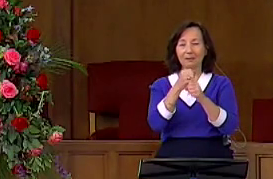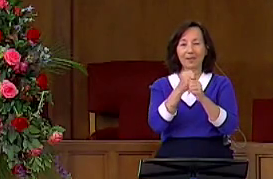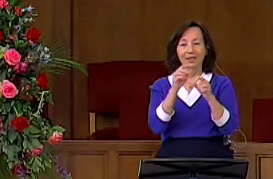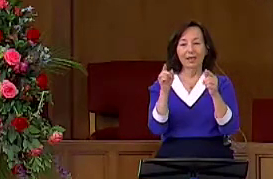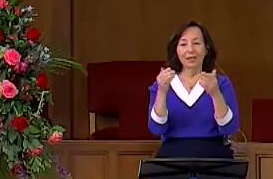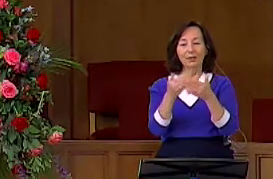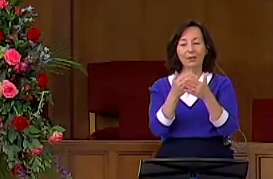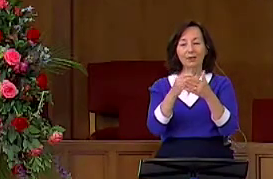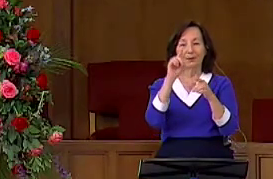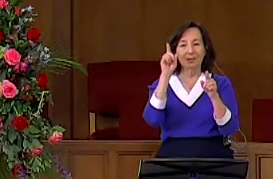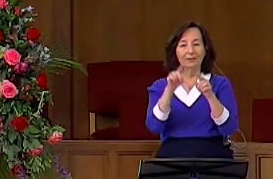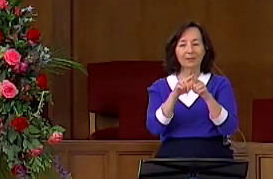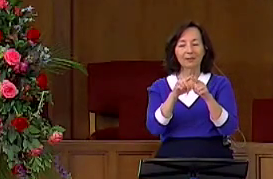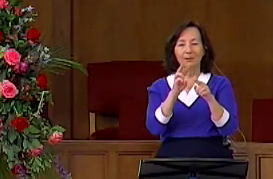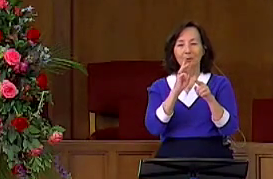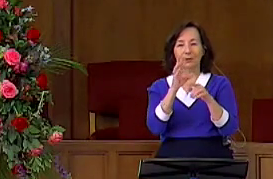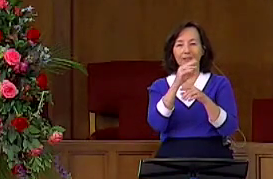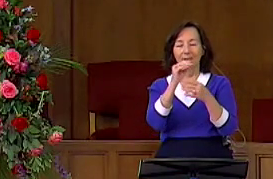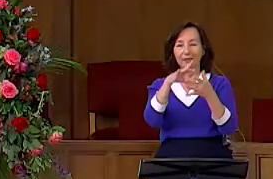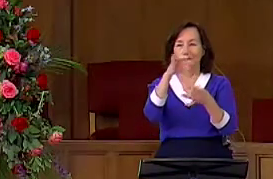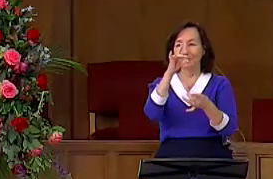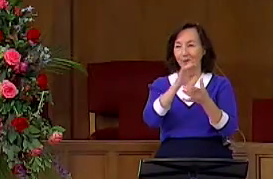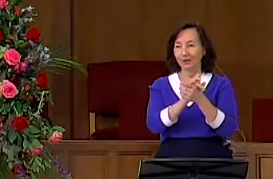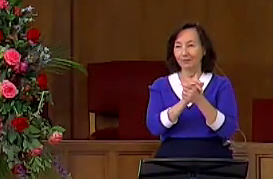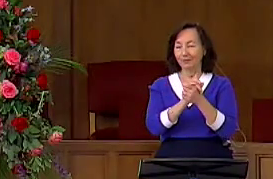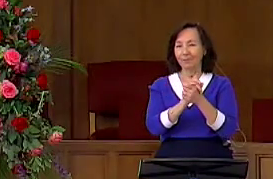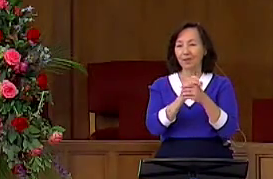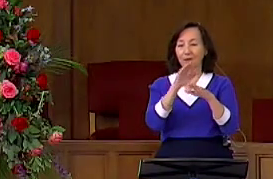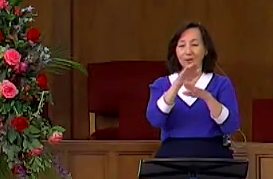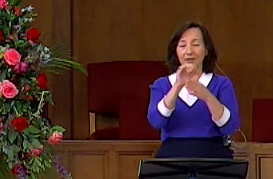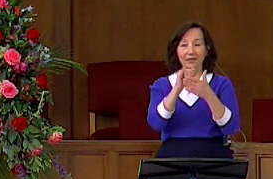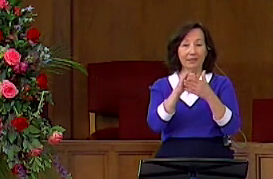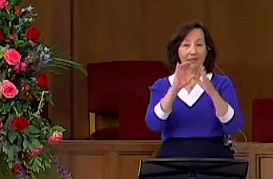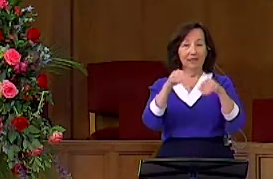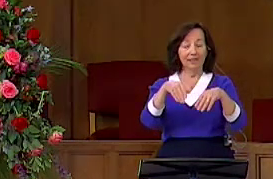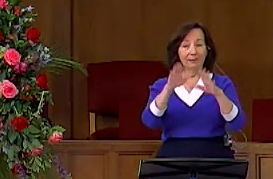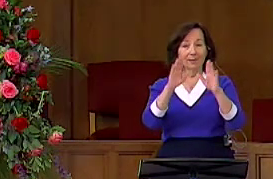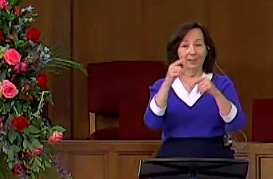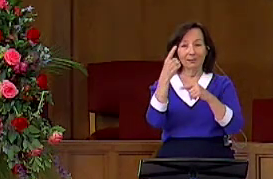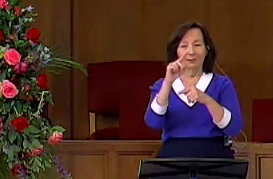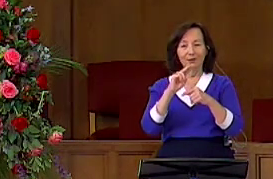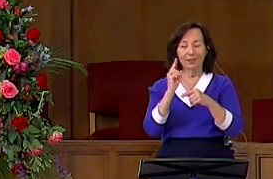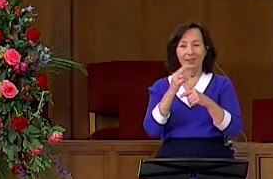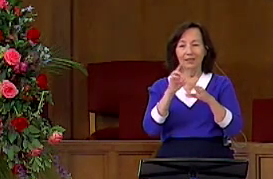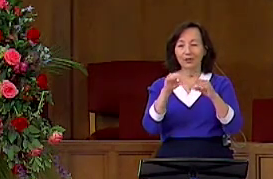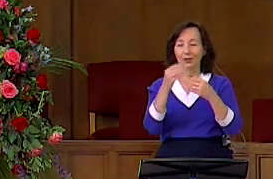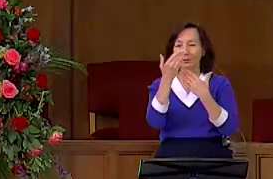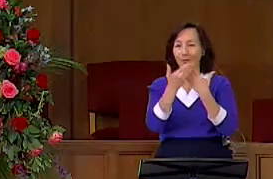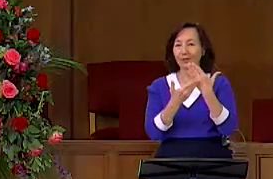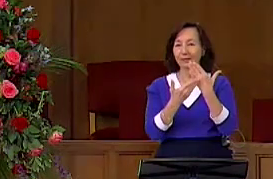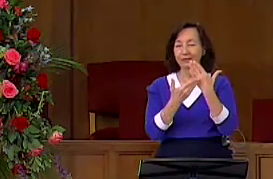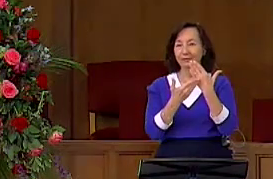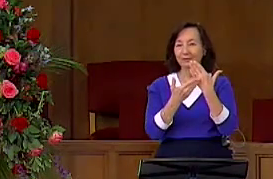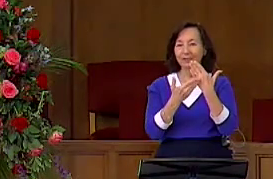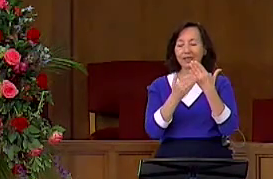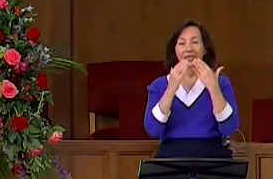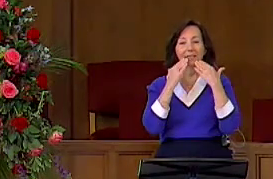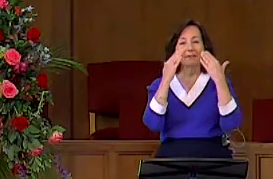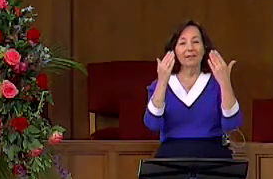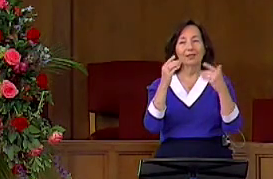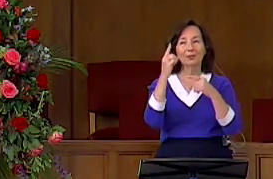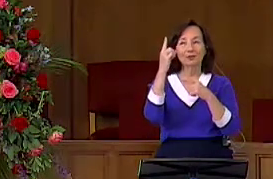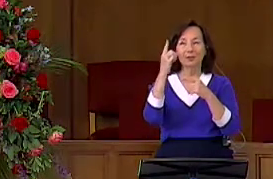covenant by water and the Spirit. On the night in which he gave himself up for us, he took bread, gave thanks